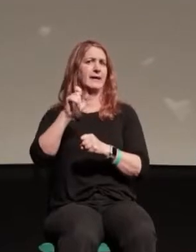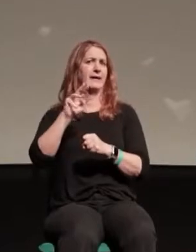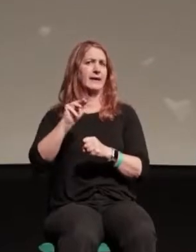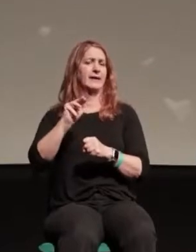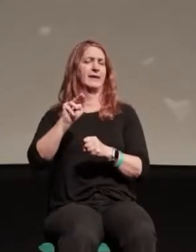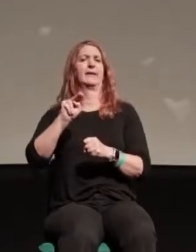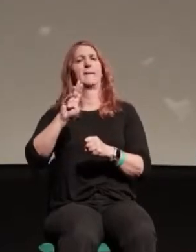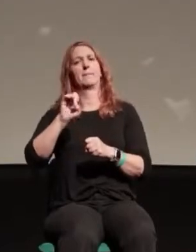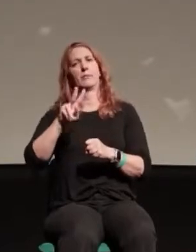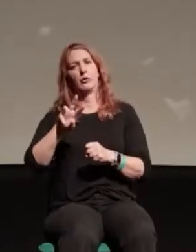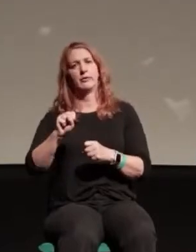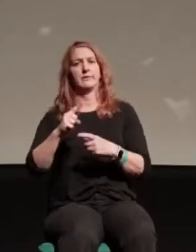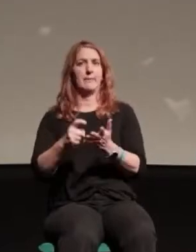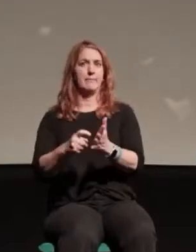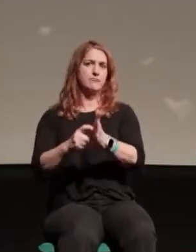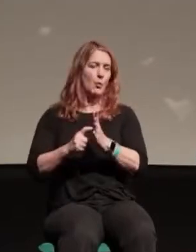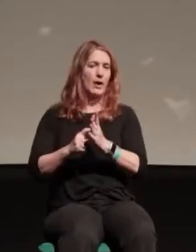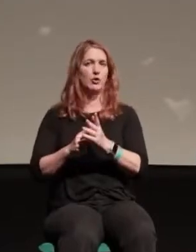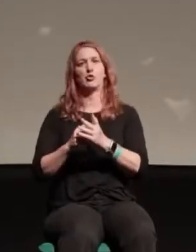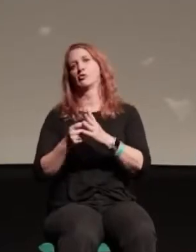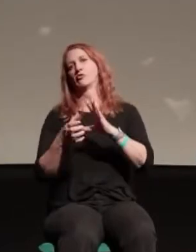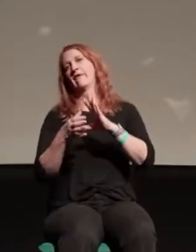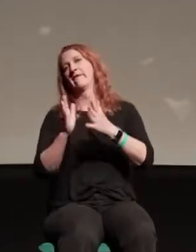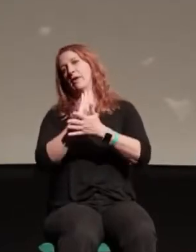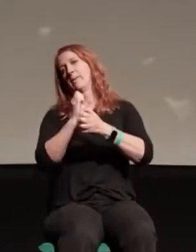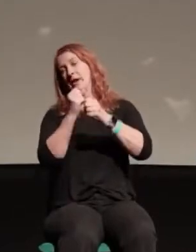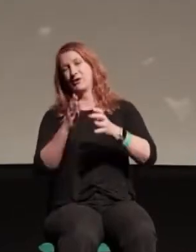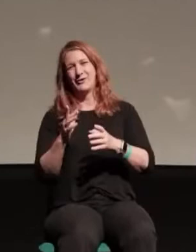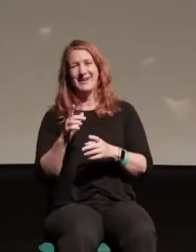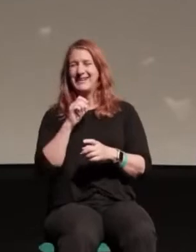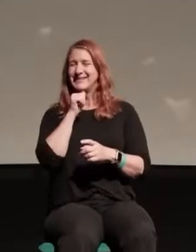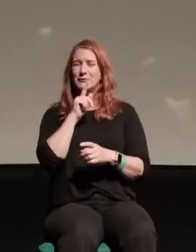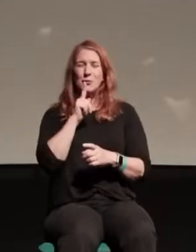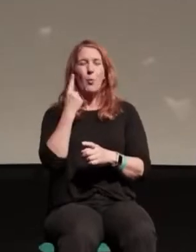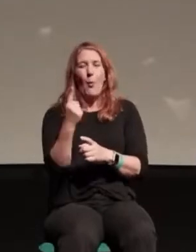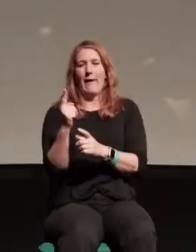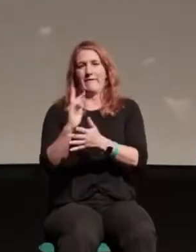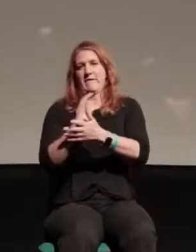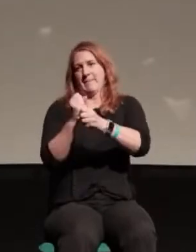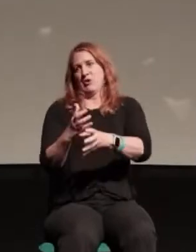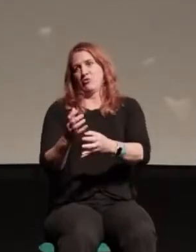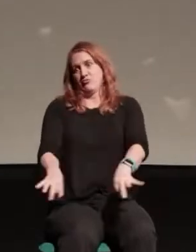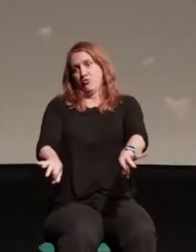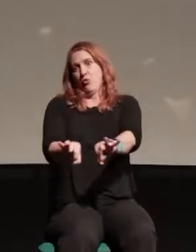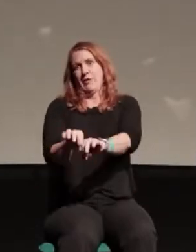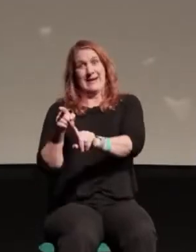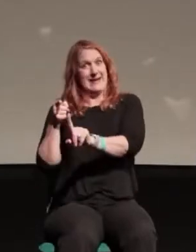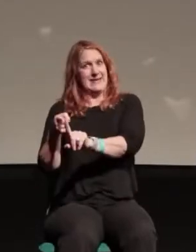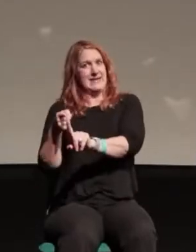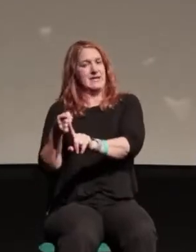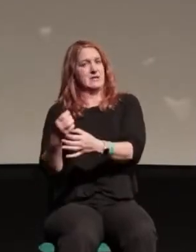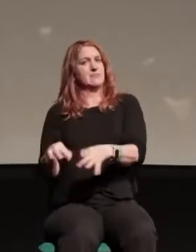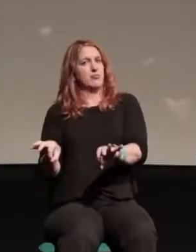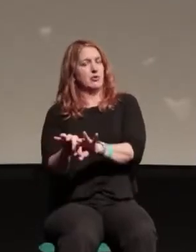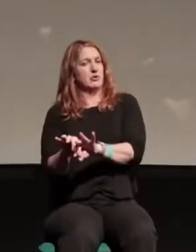And it really dove into this notion that there's a singular person through which the public gets to learn about our history, our shared history.